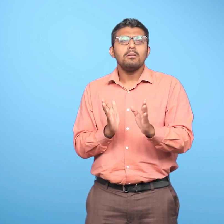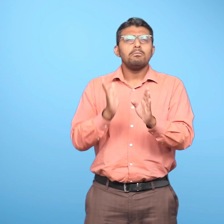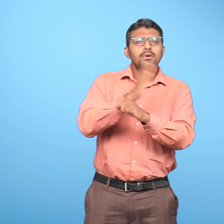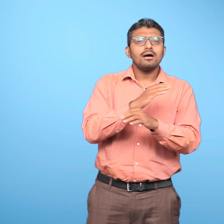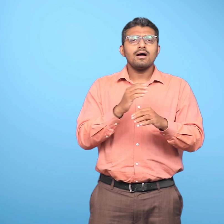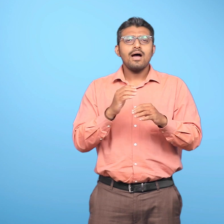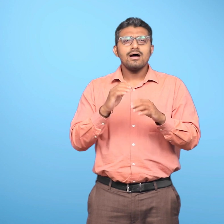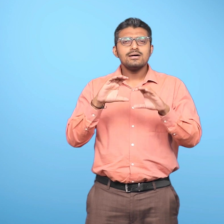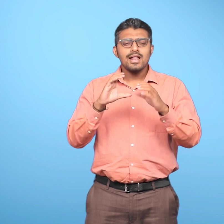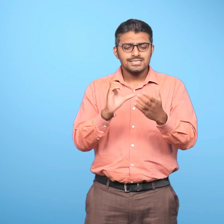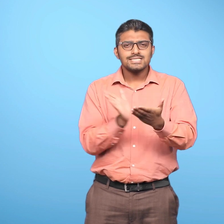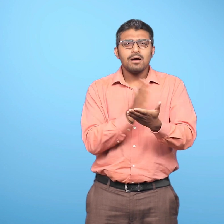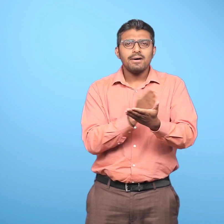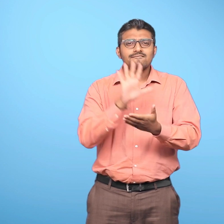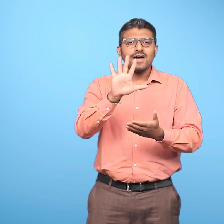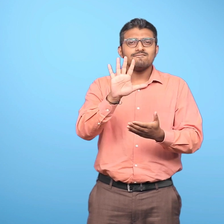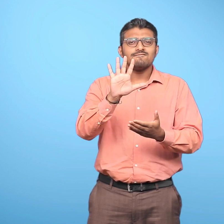In Activity 7, Chapter 5,